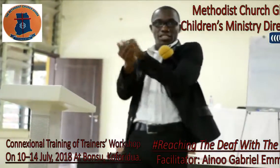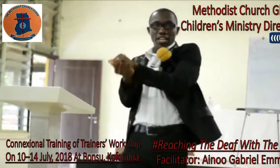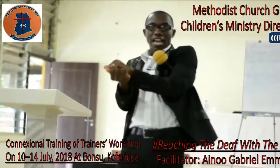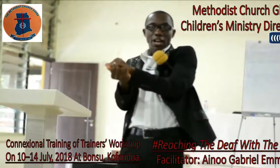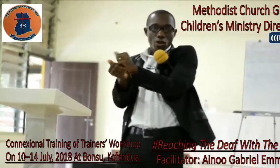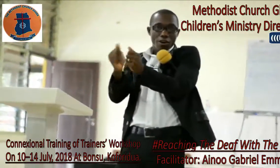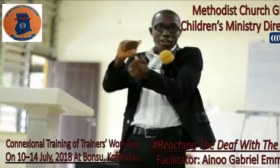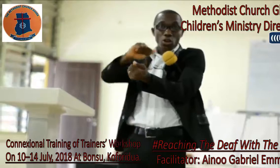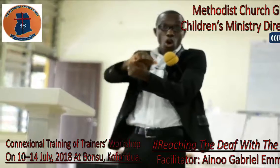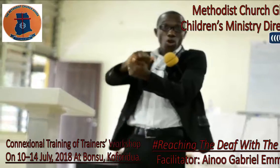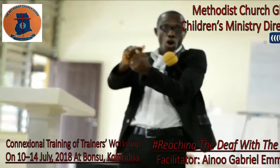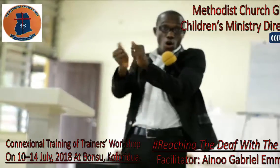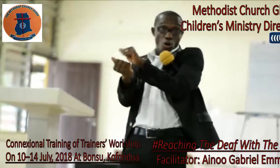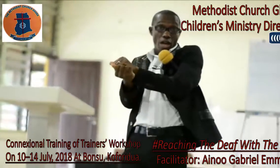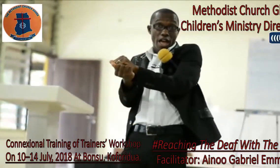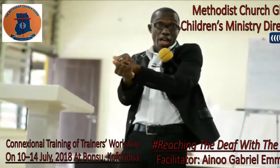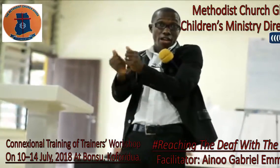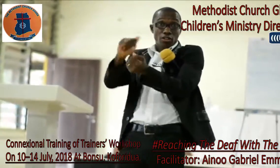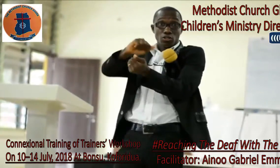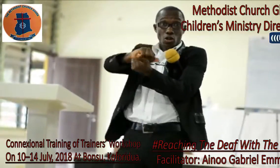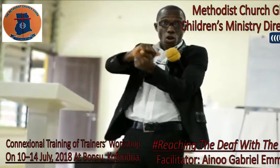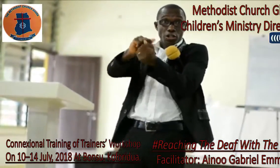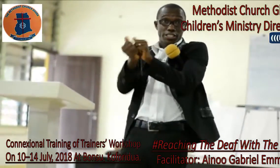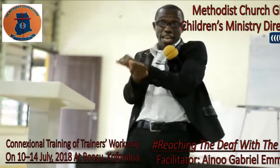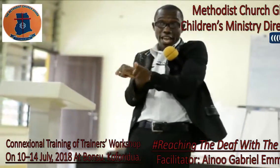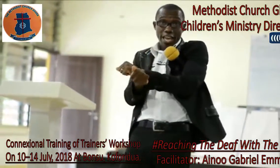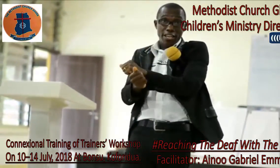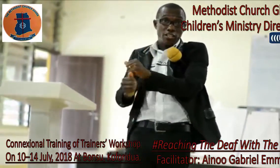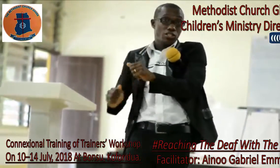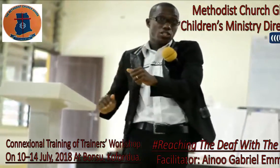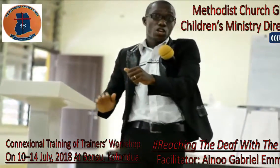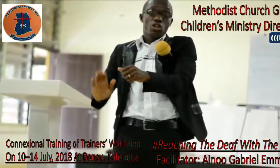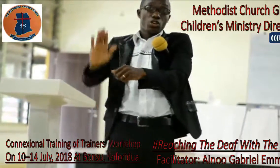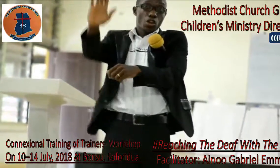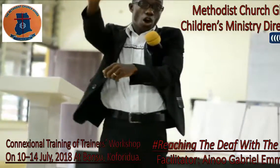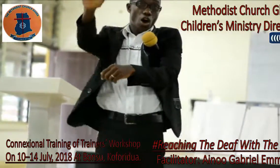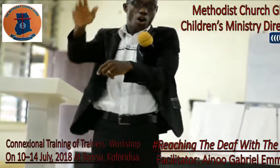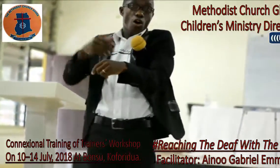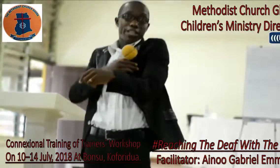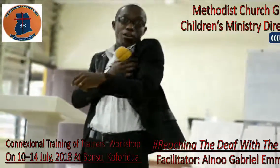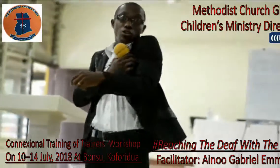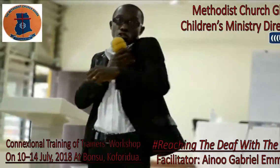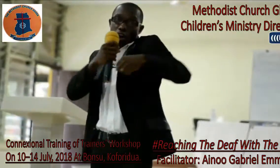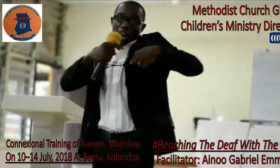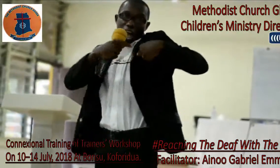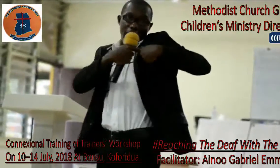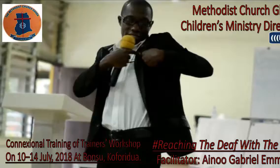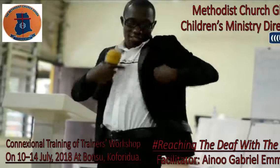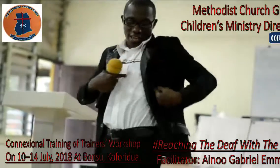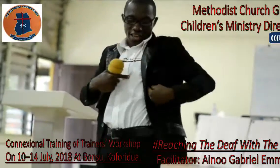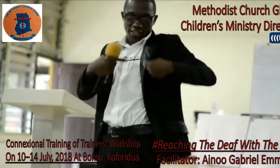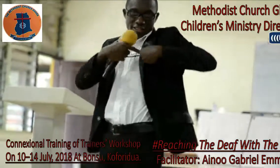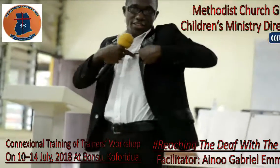Change. And you already know your end. So change your... Can you draw the heart here?